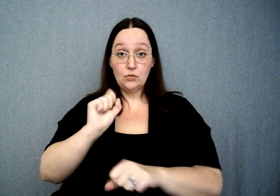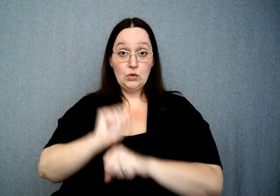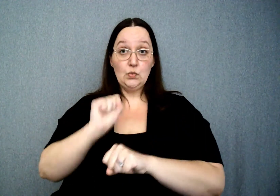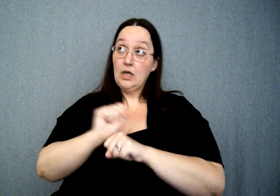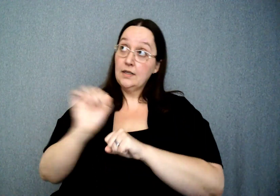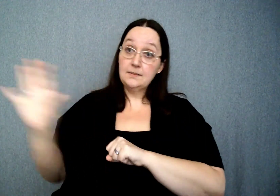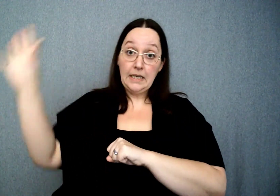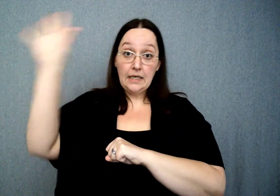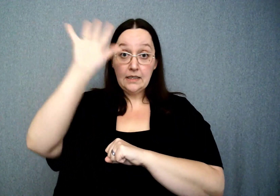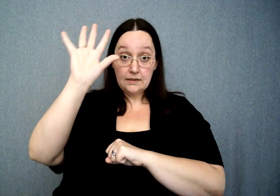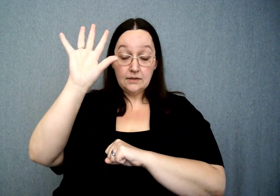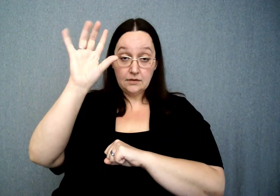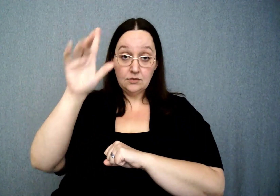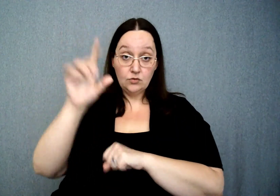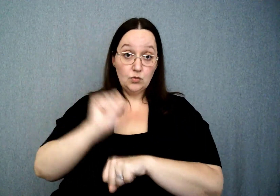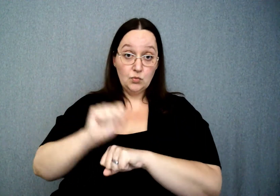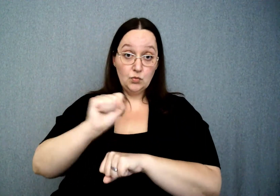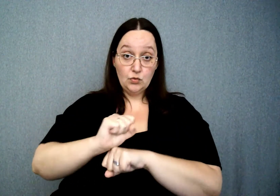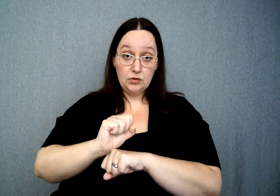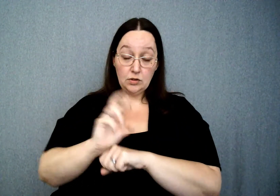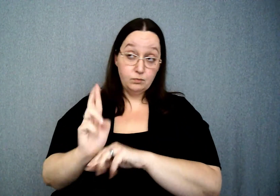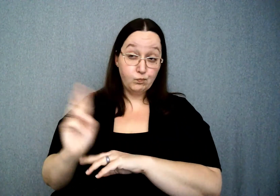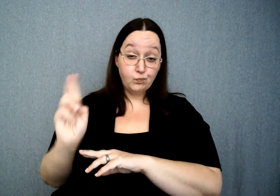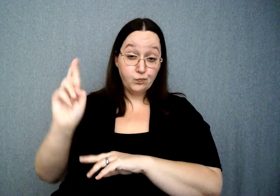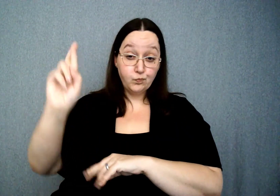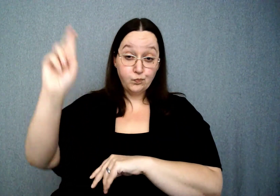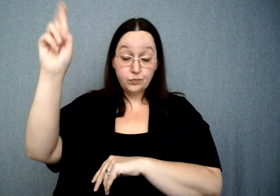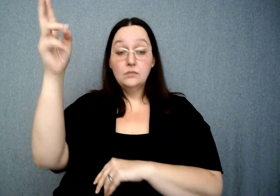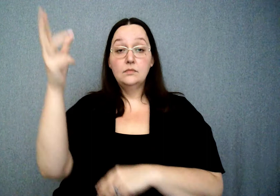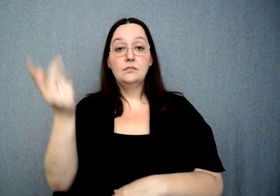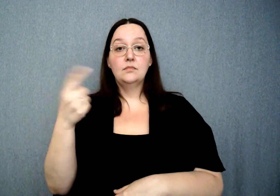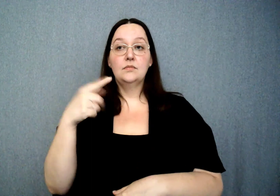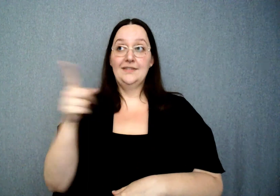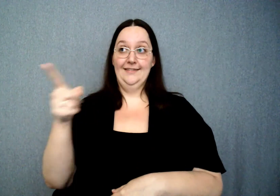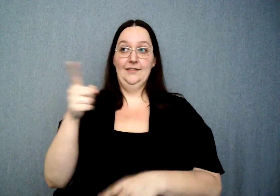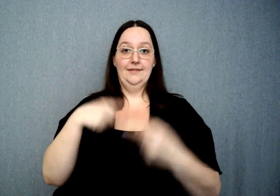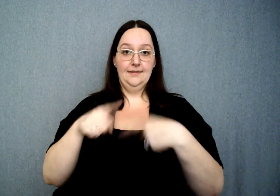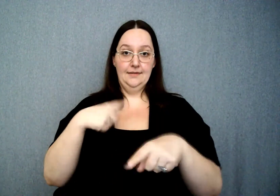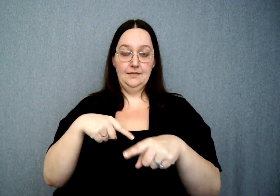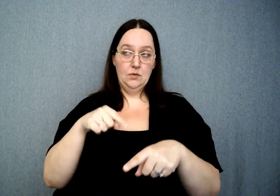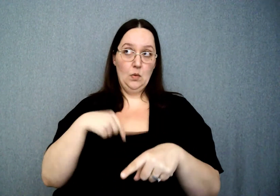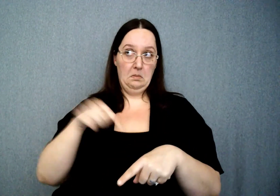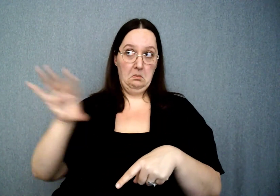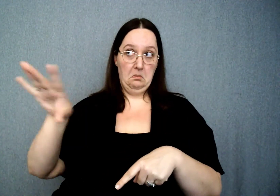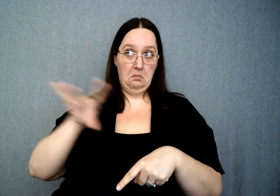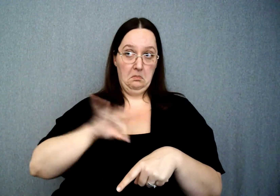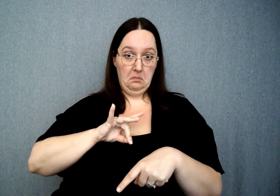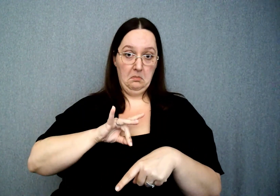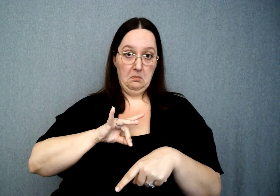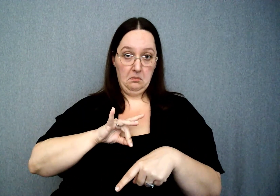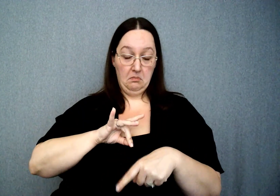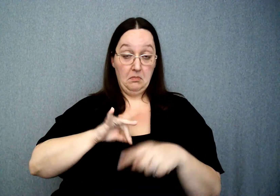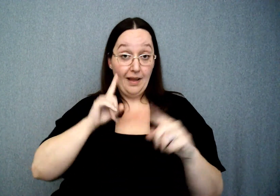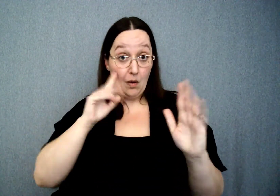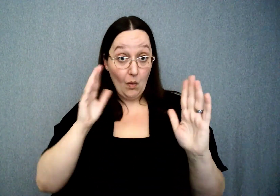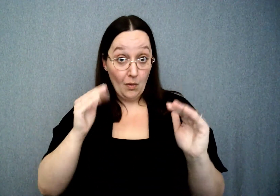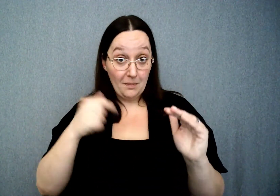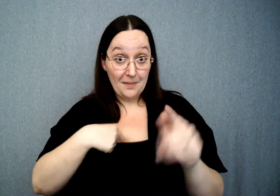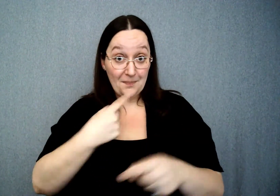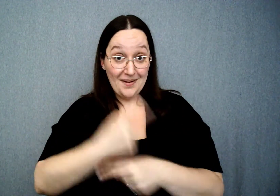to be widely accepted, and this sign was actually signed by an actual astronaut. And so I decided